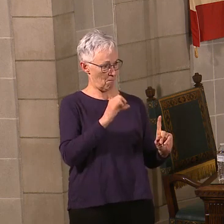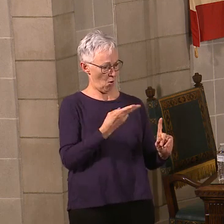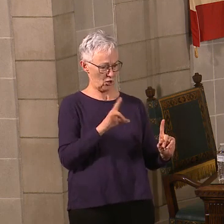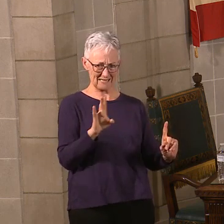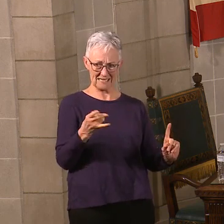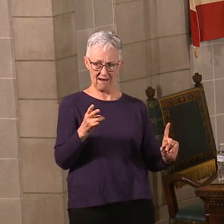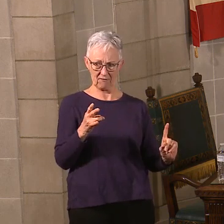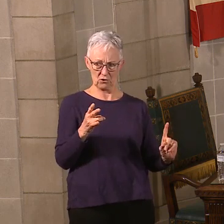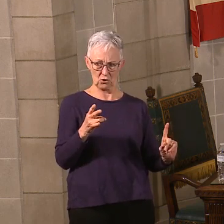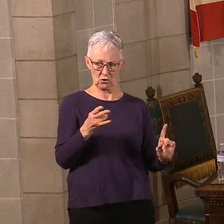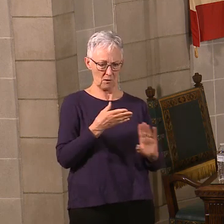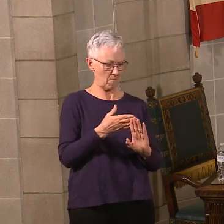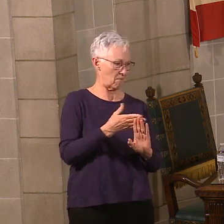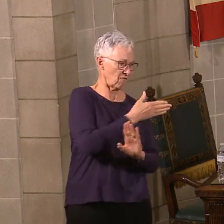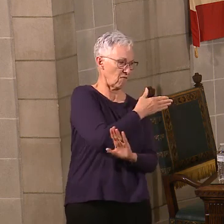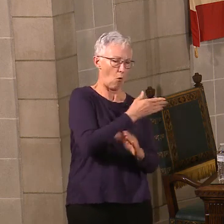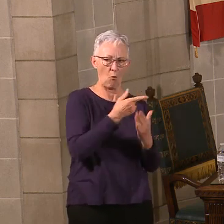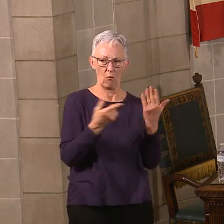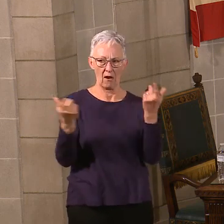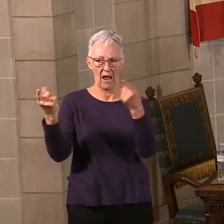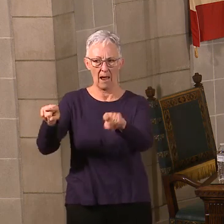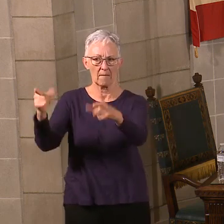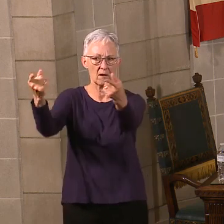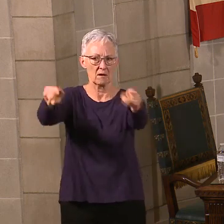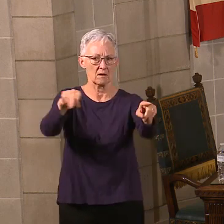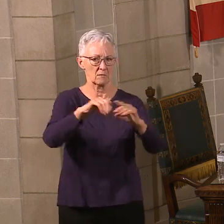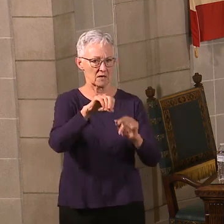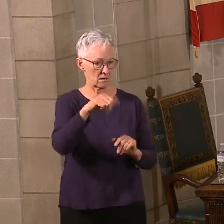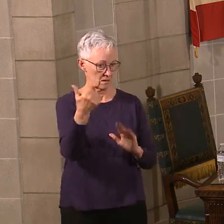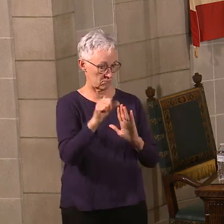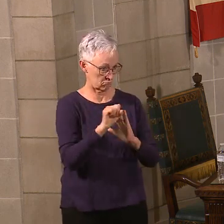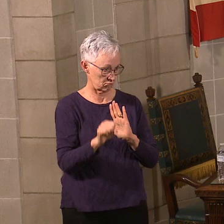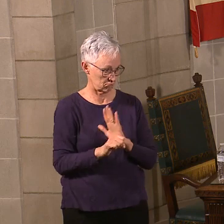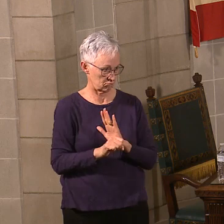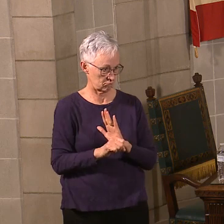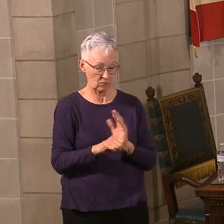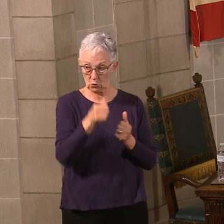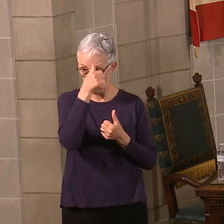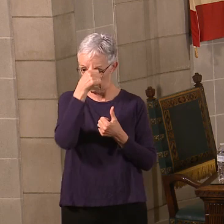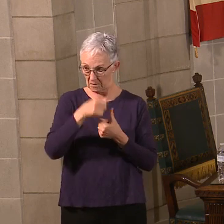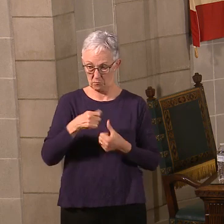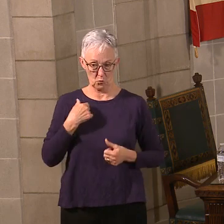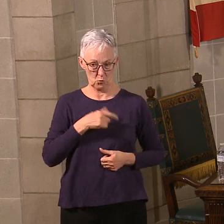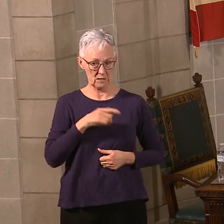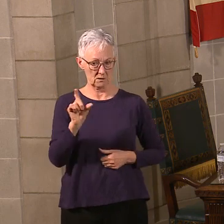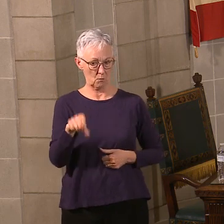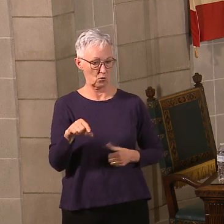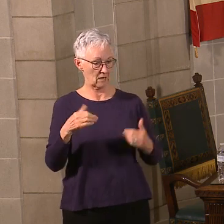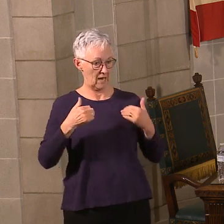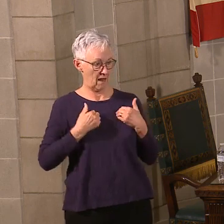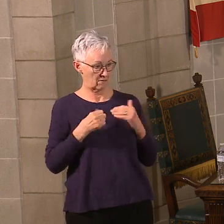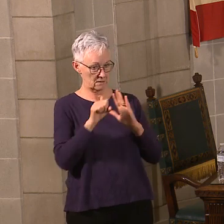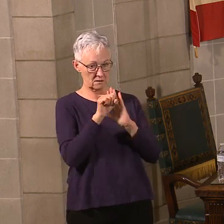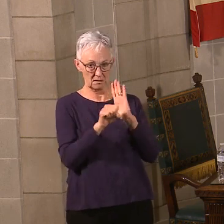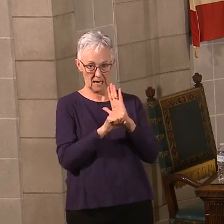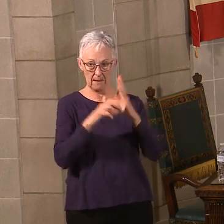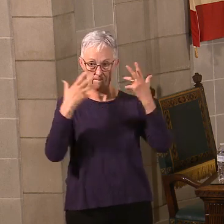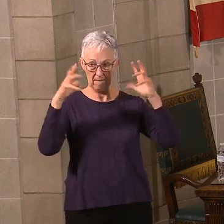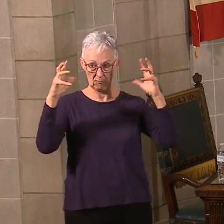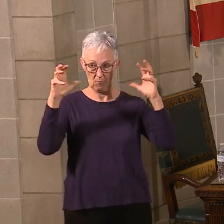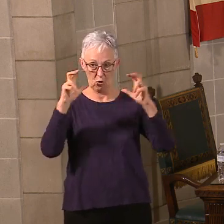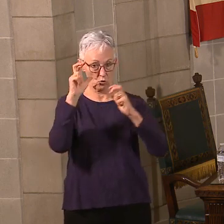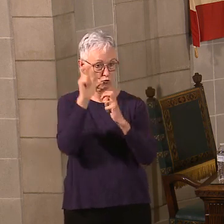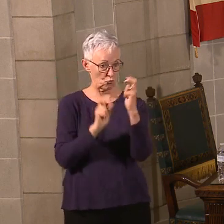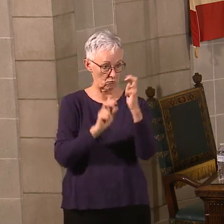earlier than what was happening in some other states. You may also recall we had the state basketball tournament here, operated with families only, right? That was March